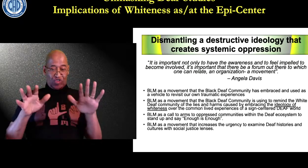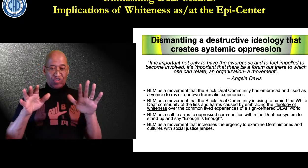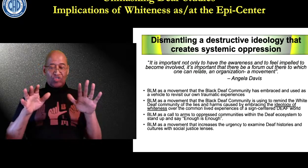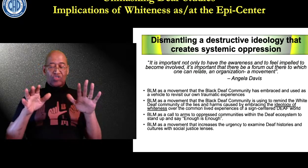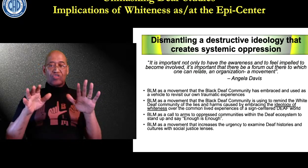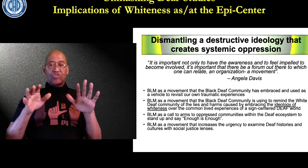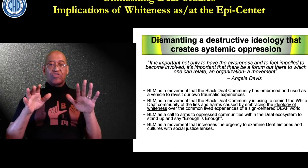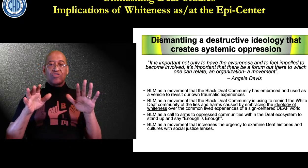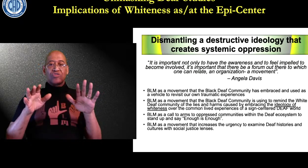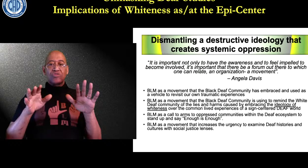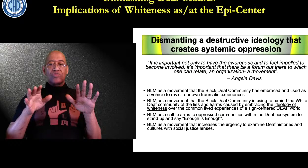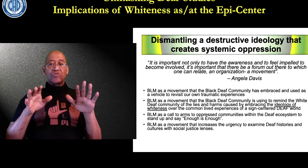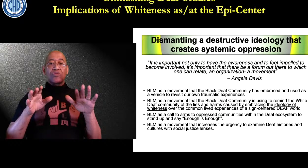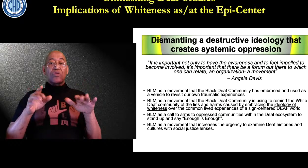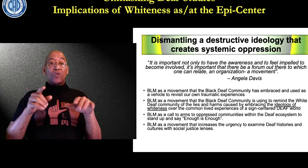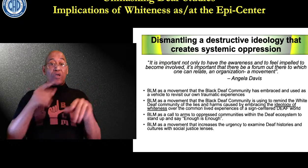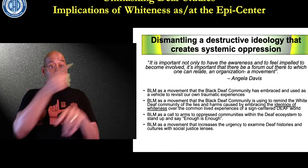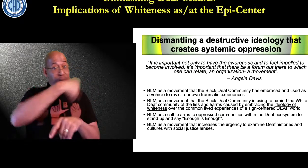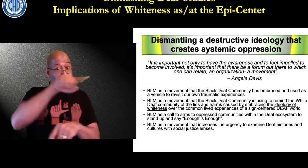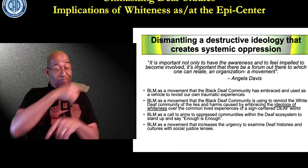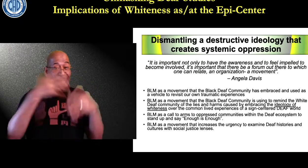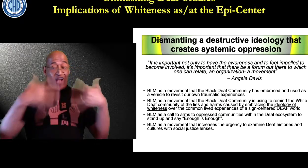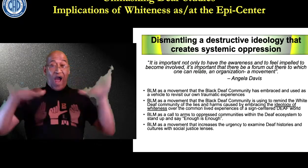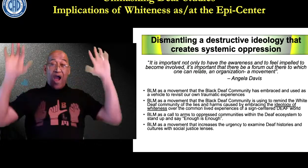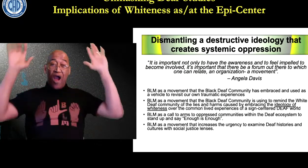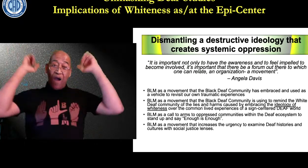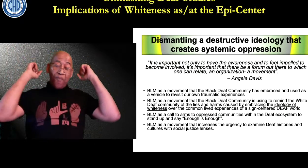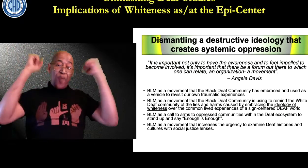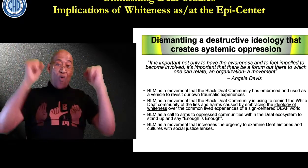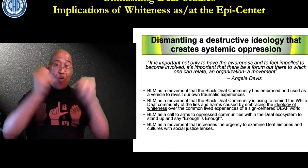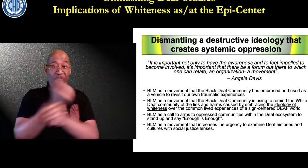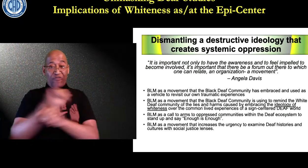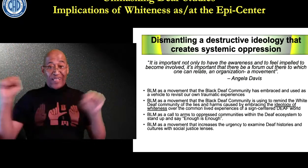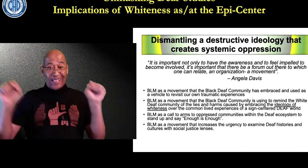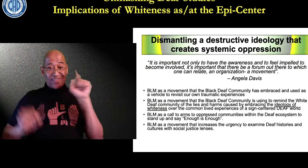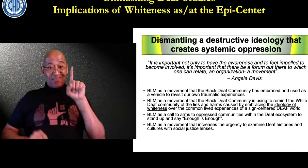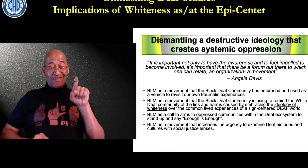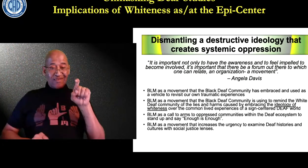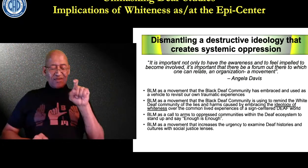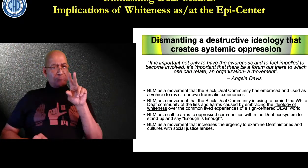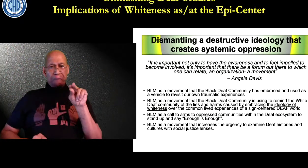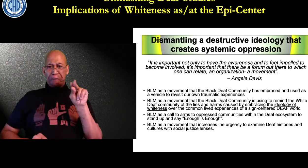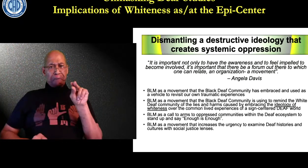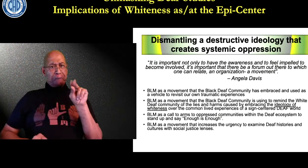After other countries released their power,